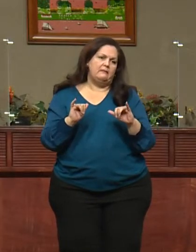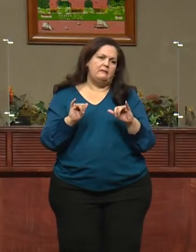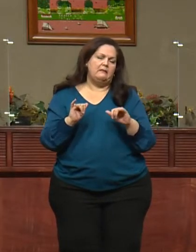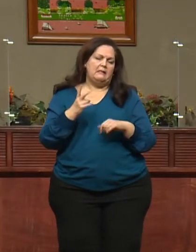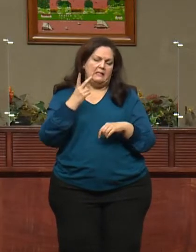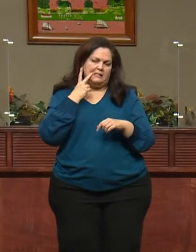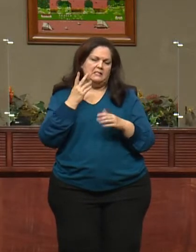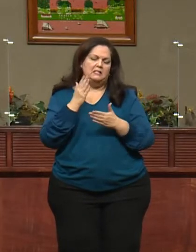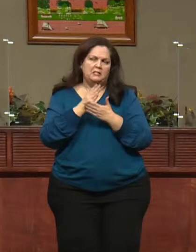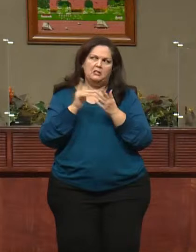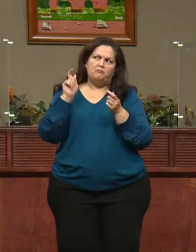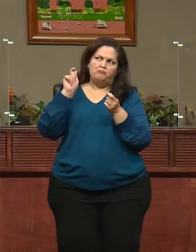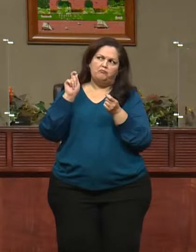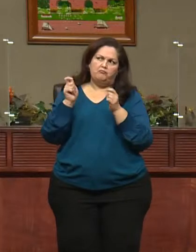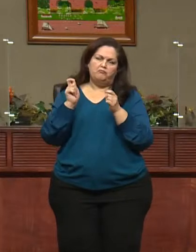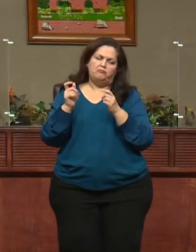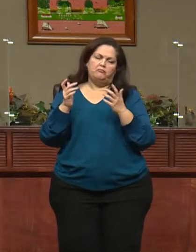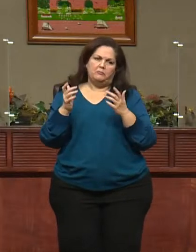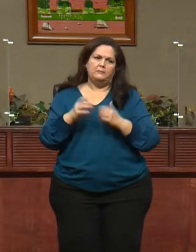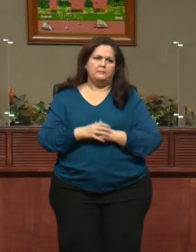some adjustments being made.